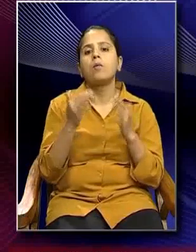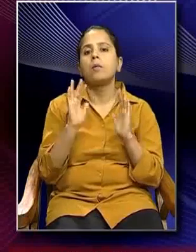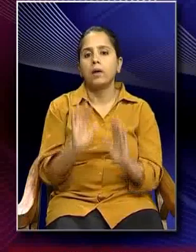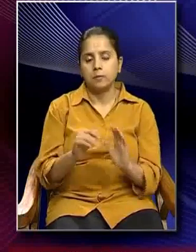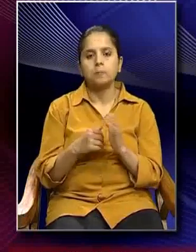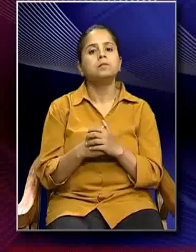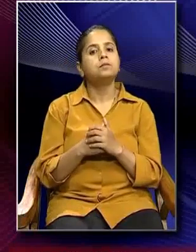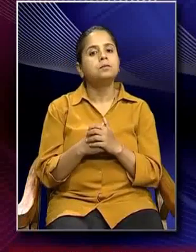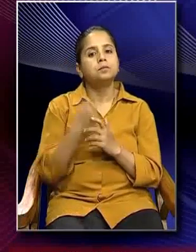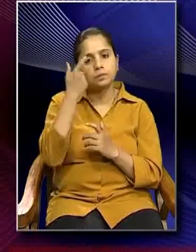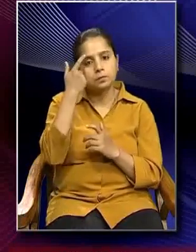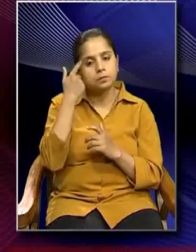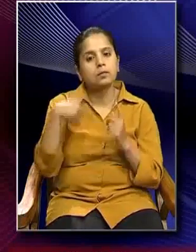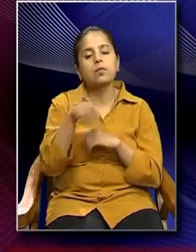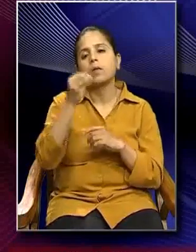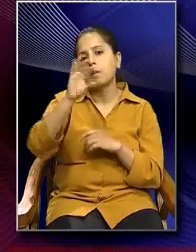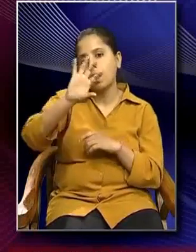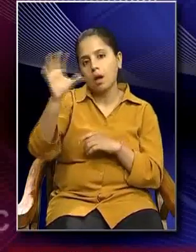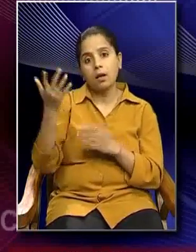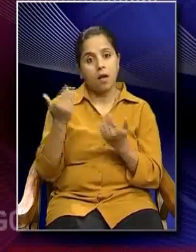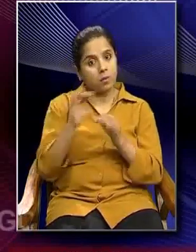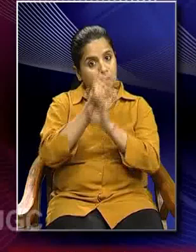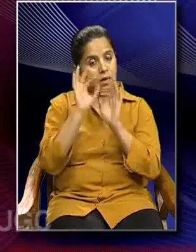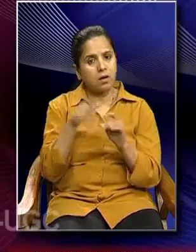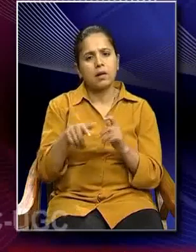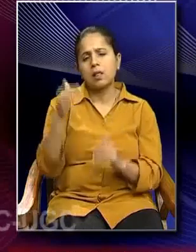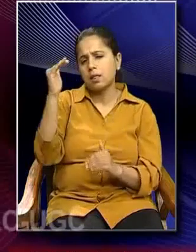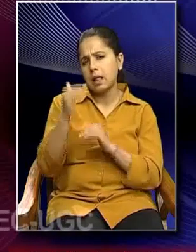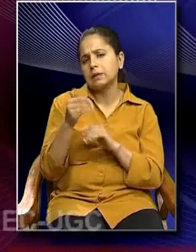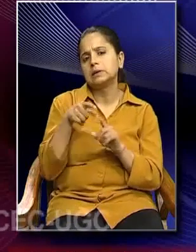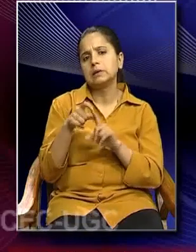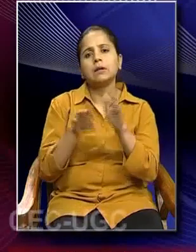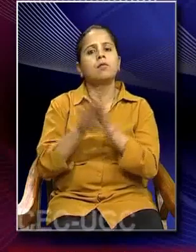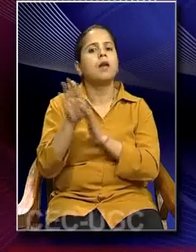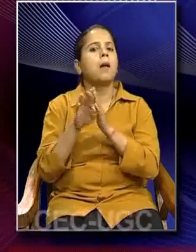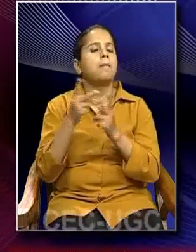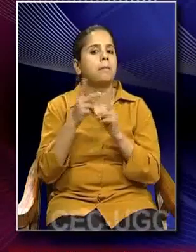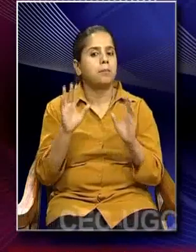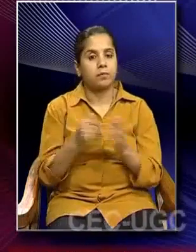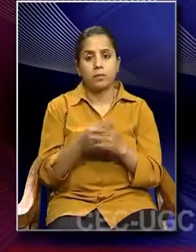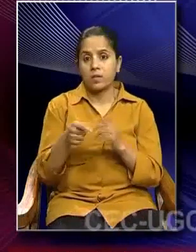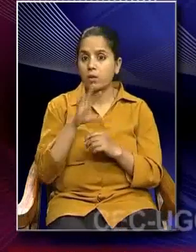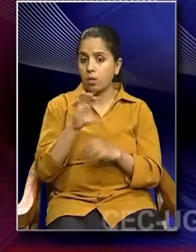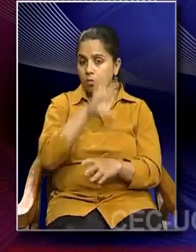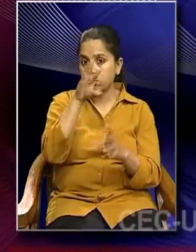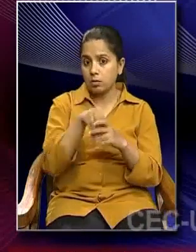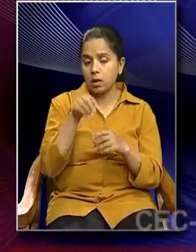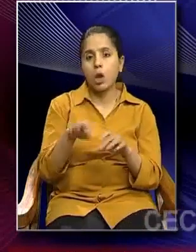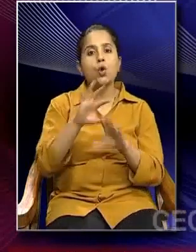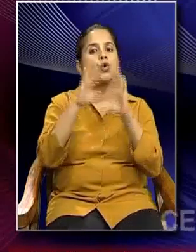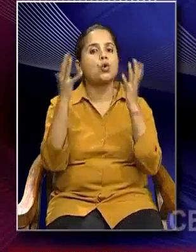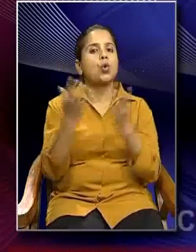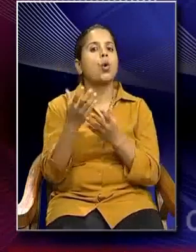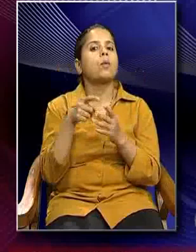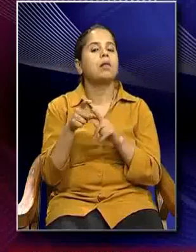the in the countries which are relatively less developed. So this is contributing to global development in the